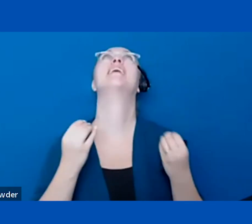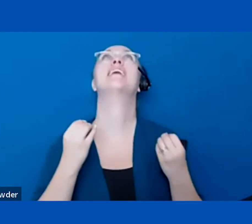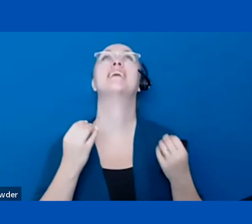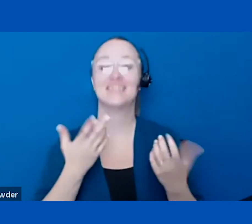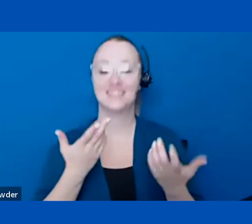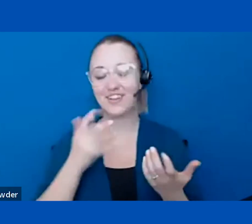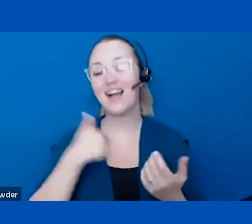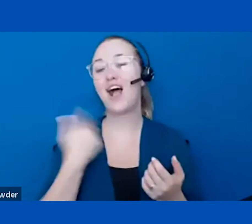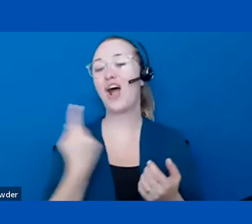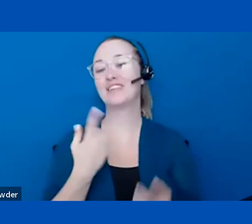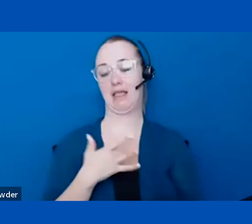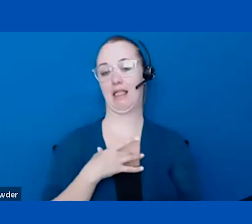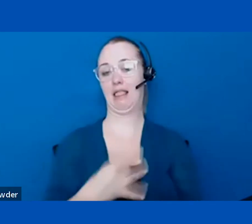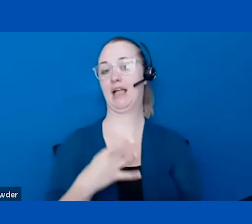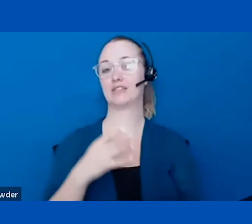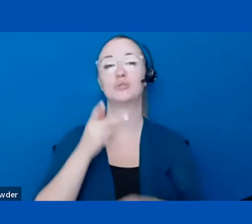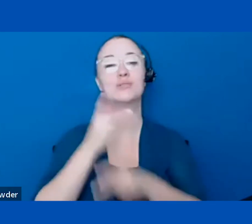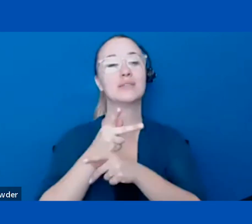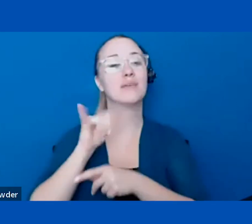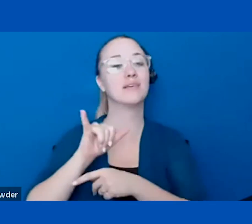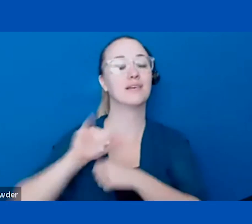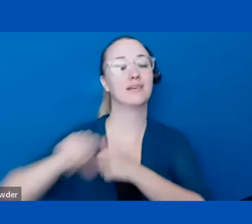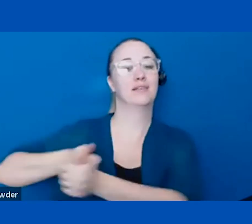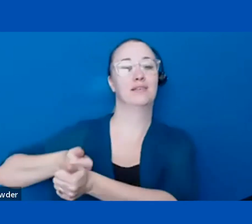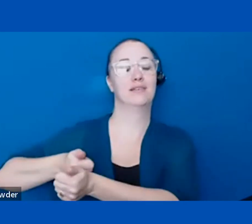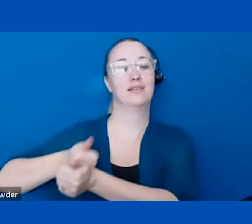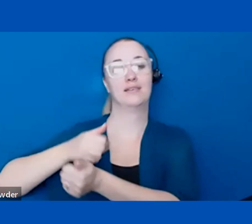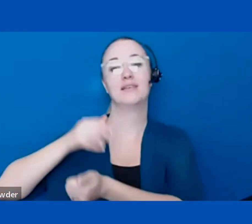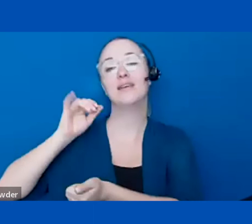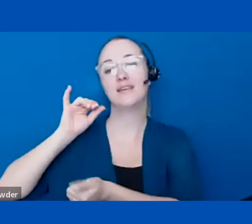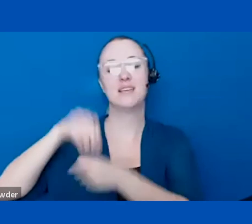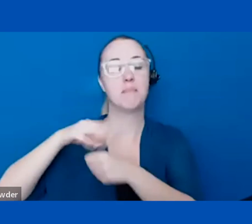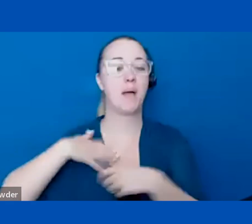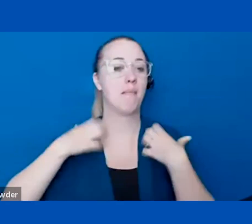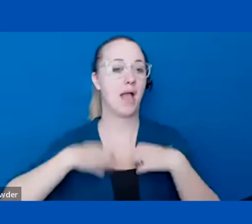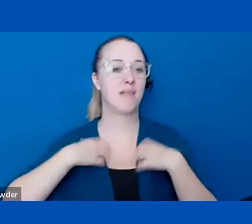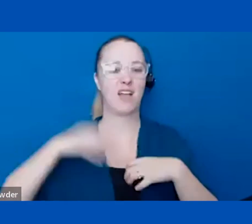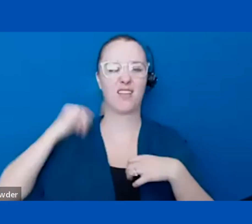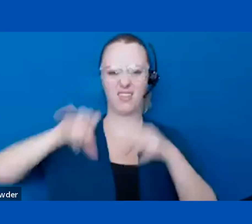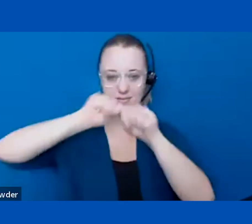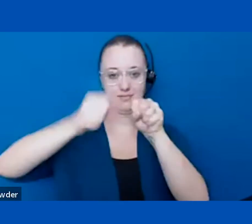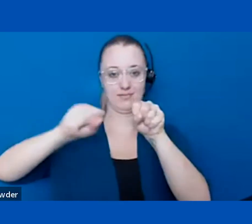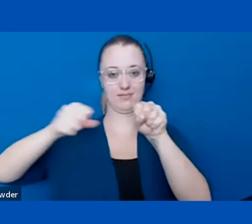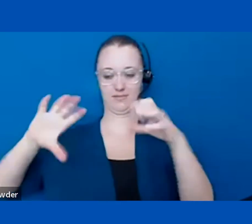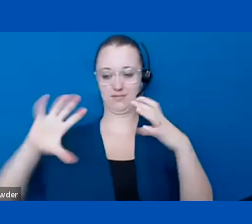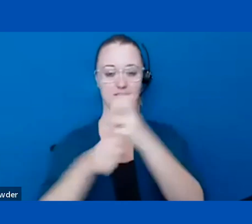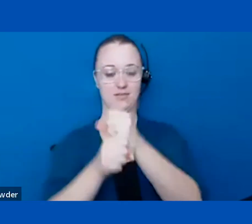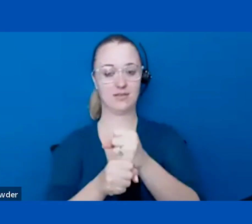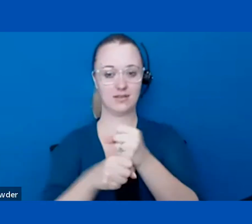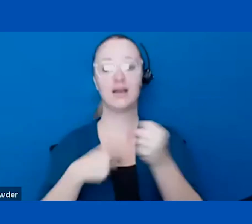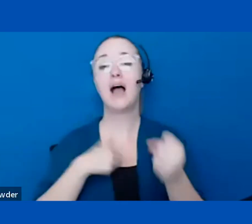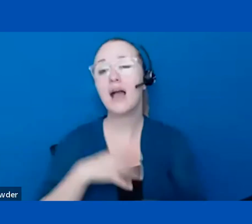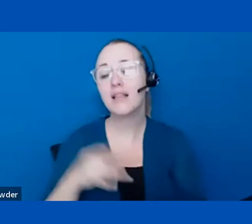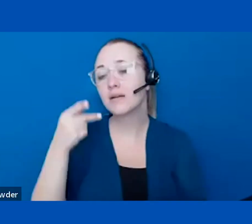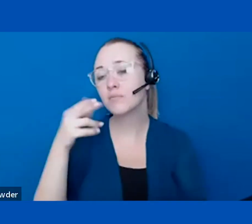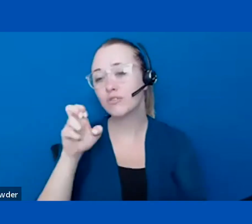keep a spare. Those Ambitech canes, I always like to keep a spare in my backpack because I like using primarily. I like using the NFB canes